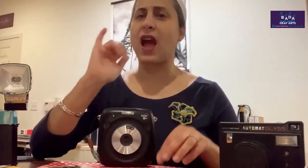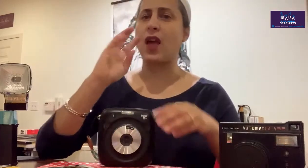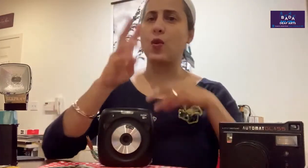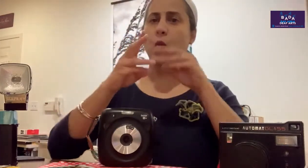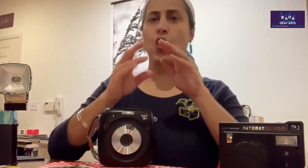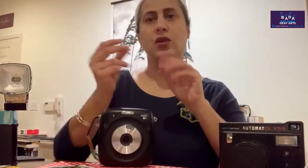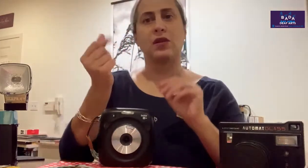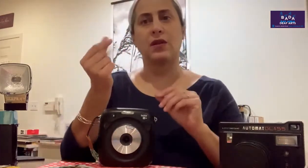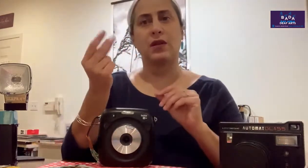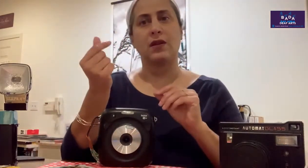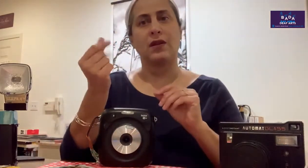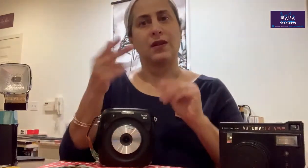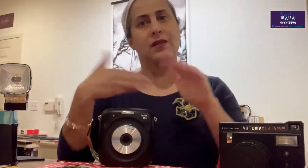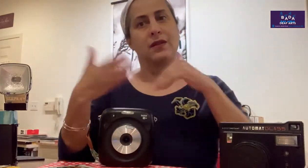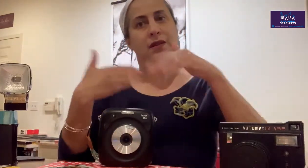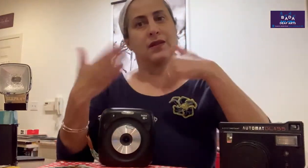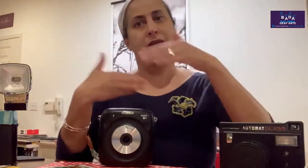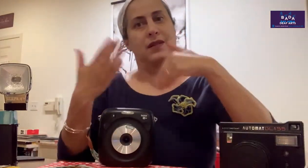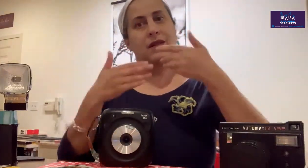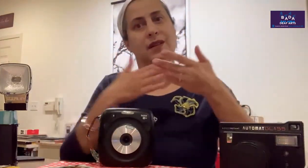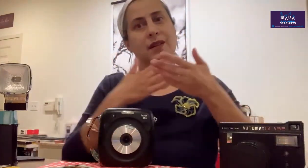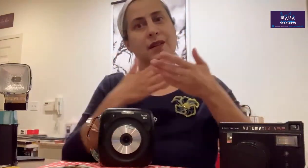the connection that you can feel with this.